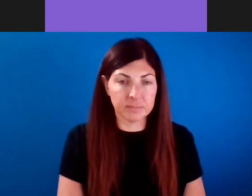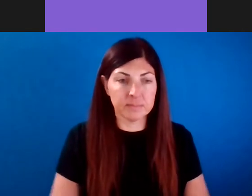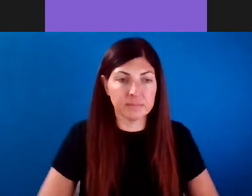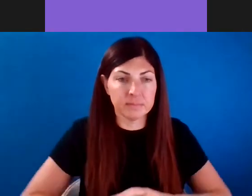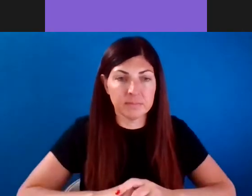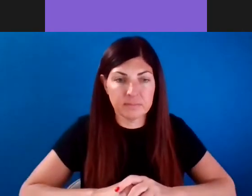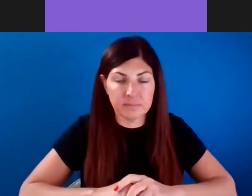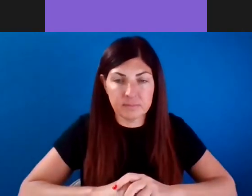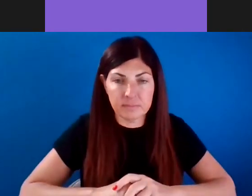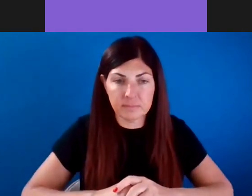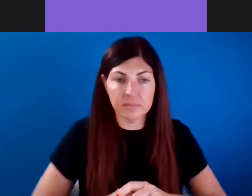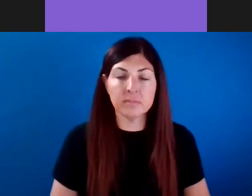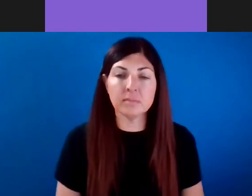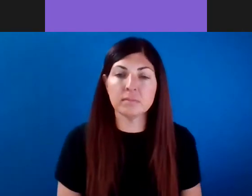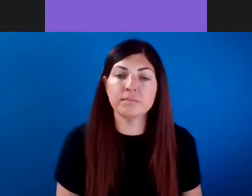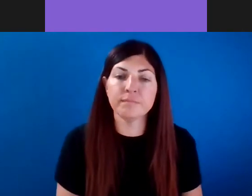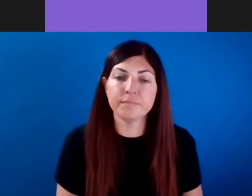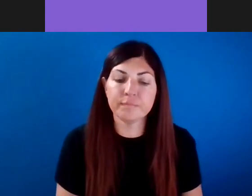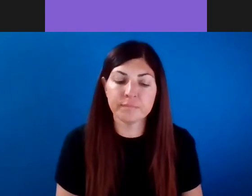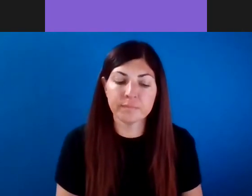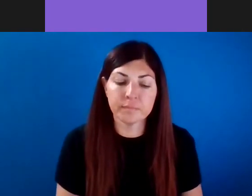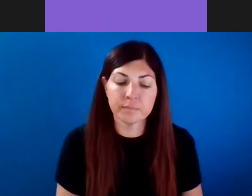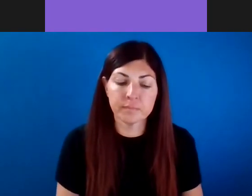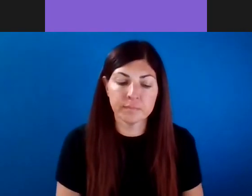By the way, I'm